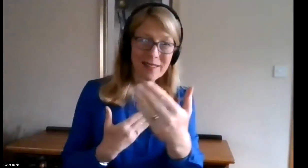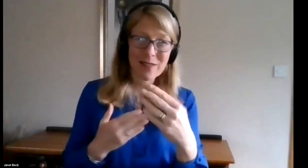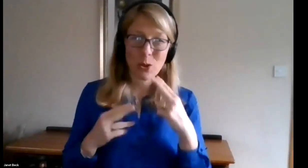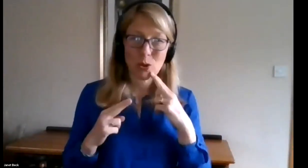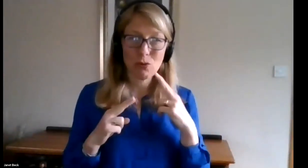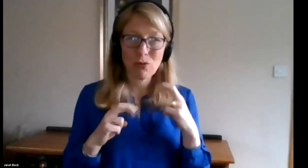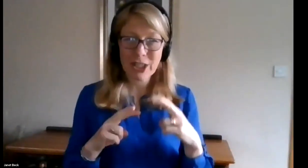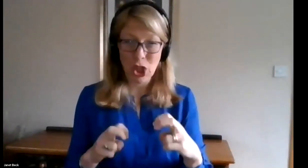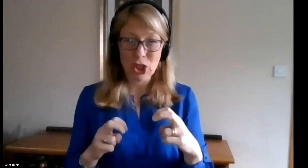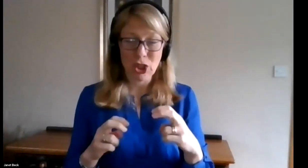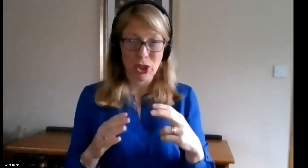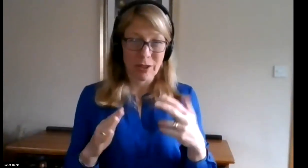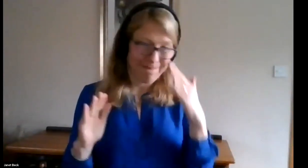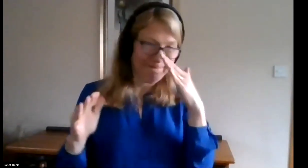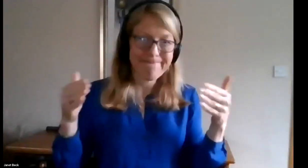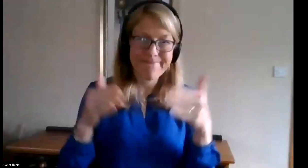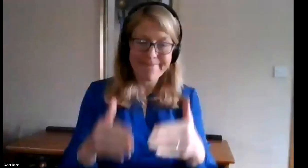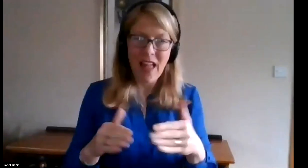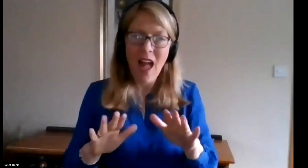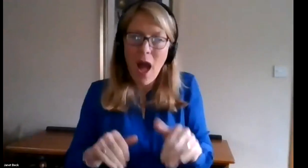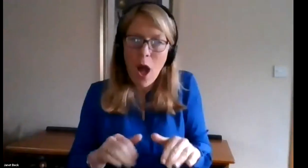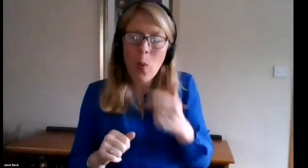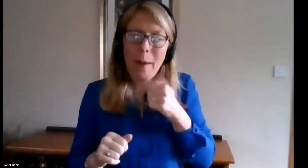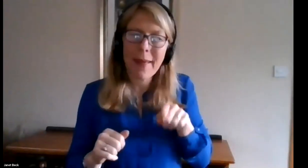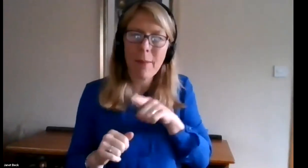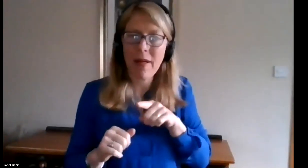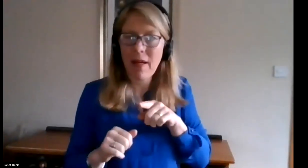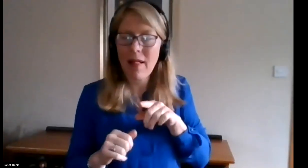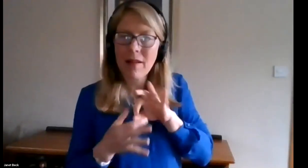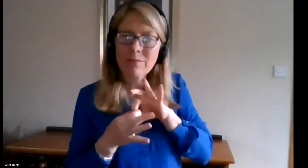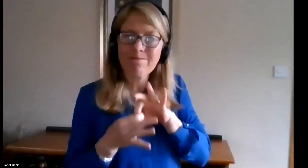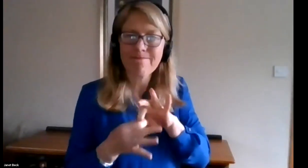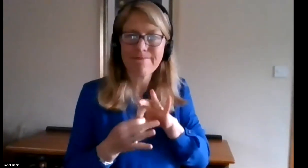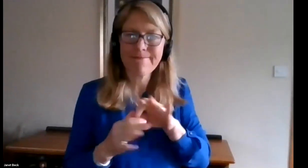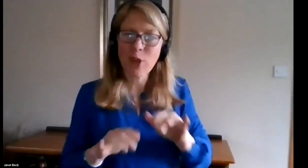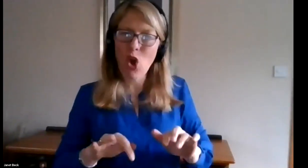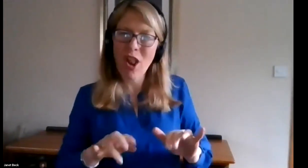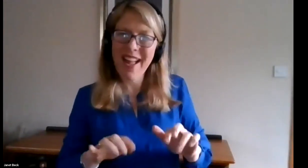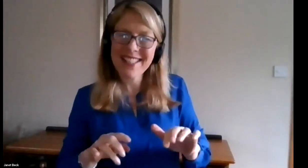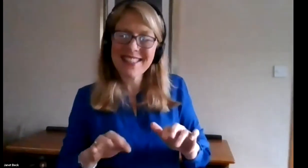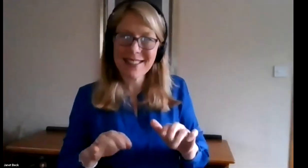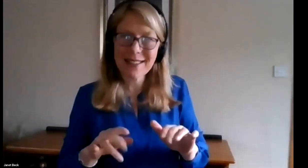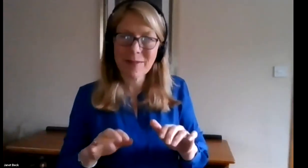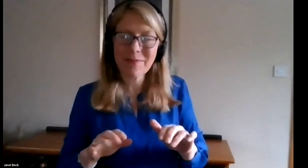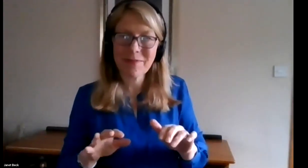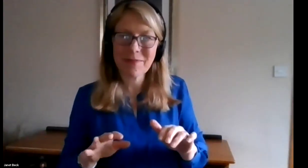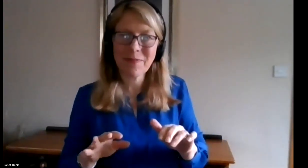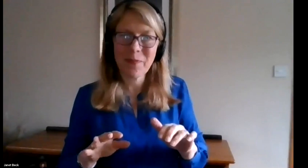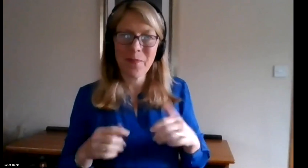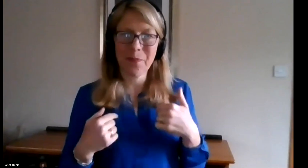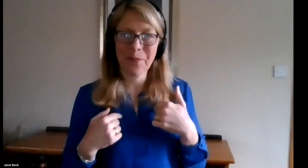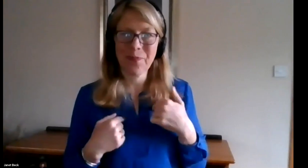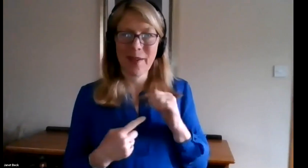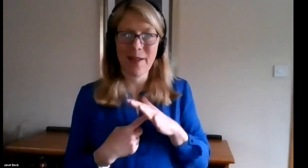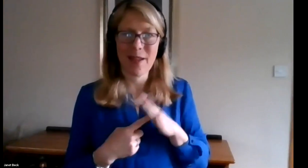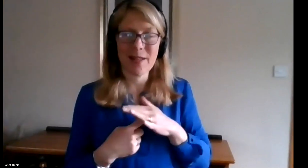during COVID. And it's looking at, for me, it would be key with engagement, who ticks like or who actually comments who, and